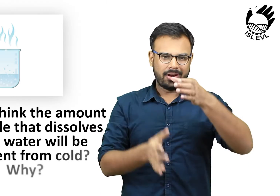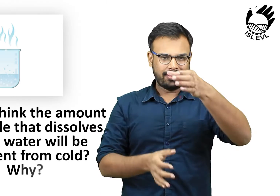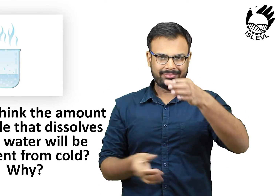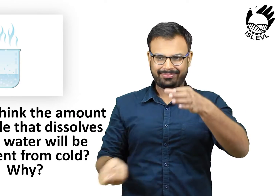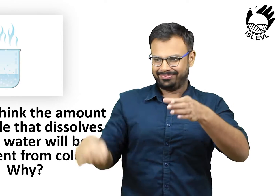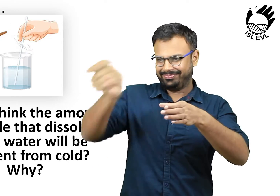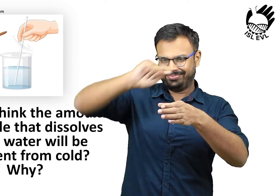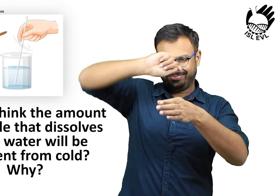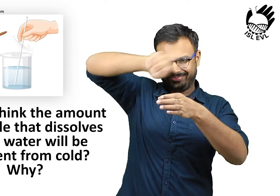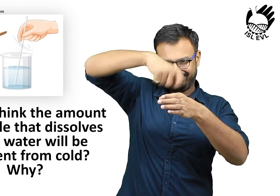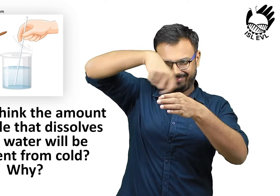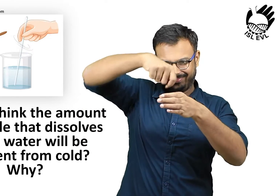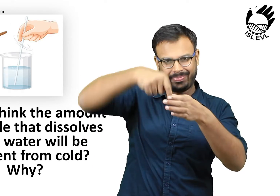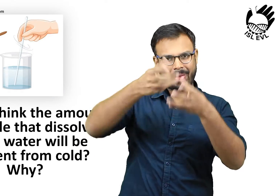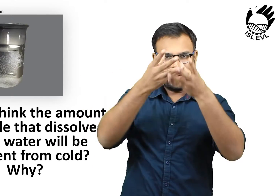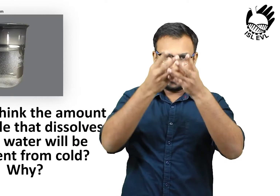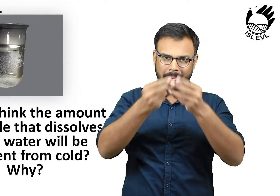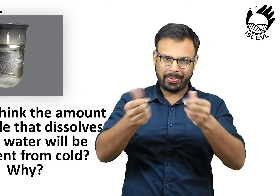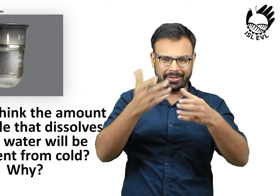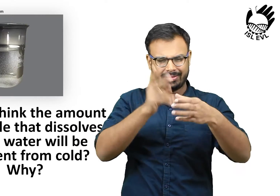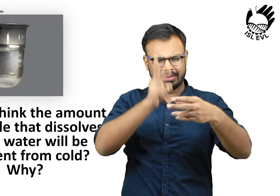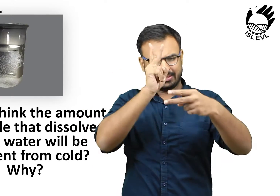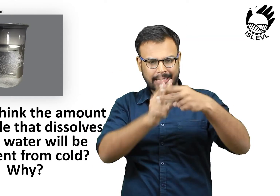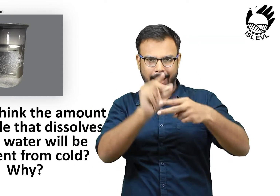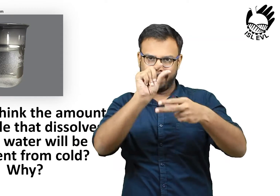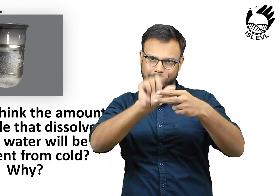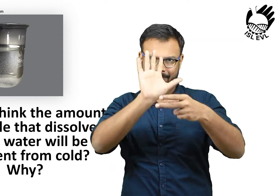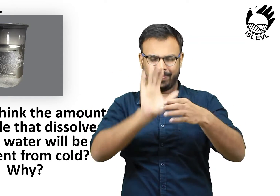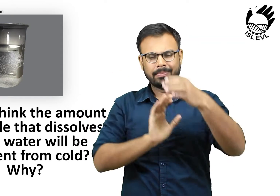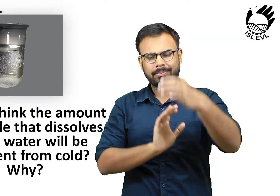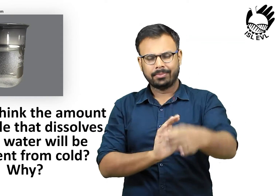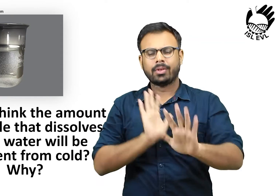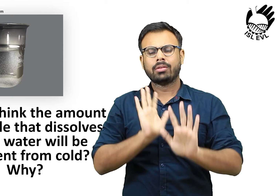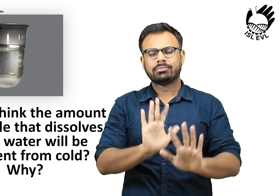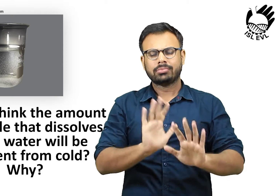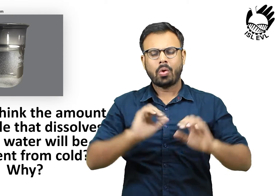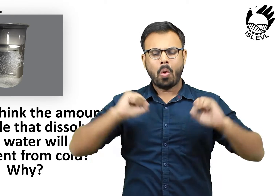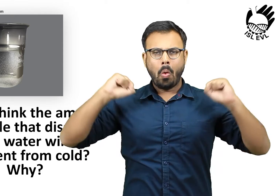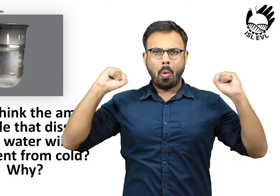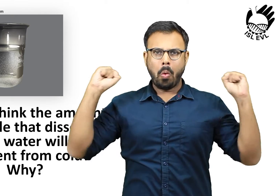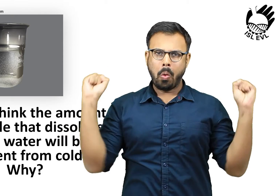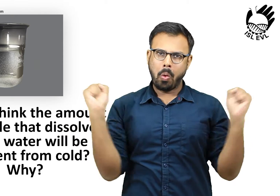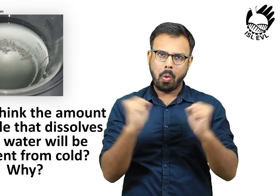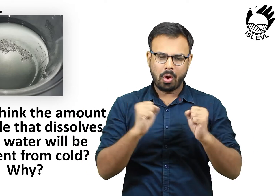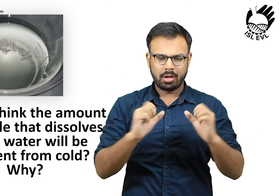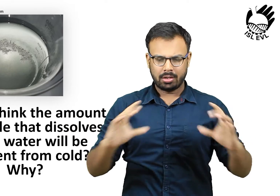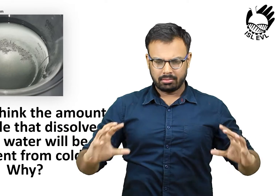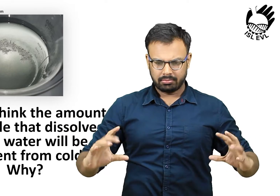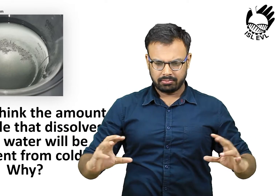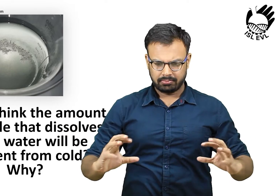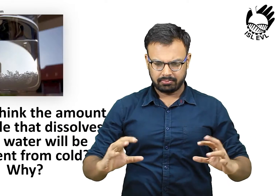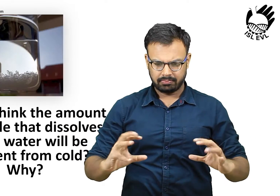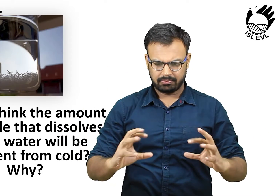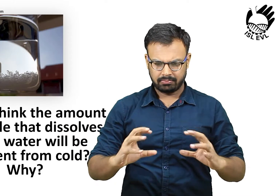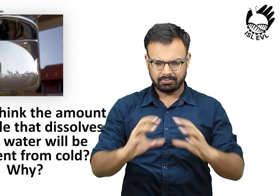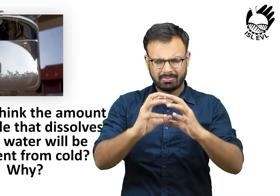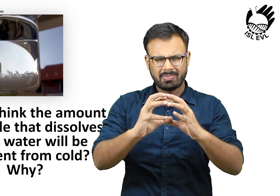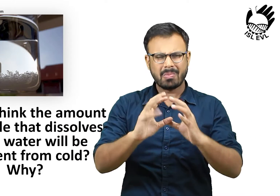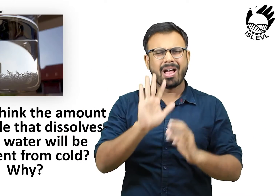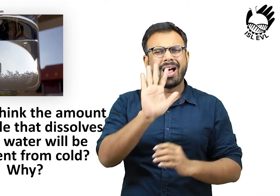All 5 samples, such as table salt, sugar, Epsom salts, alum and potassium nitrate, should